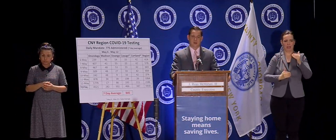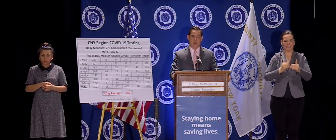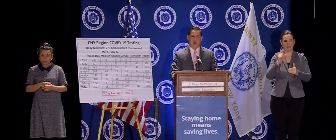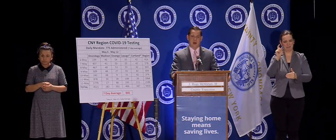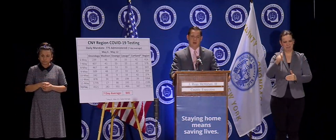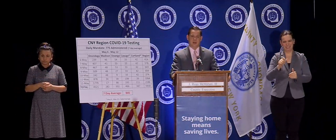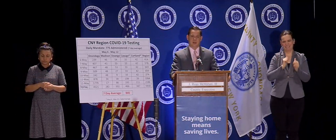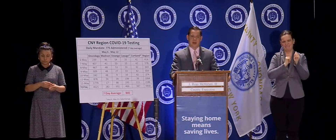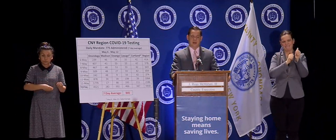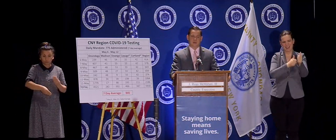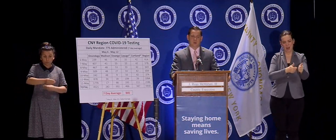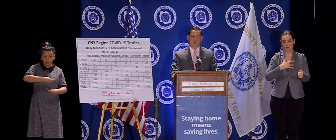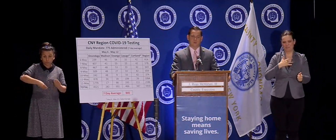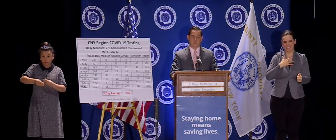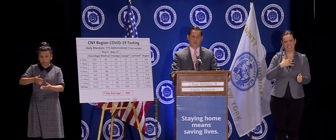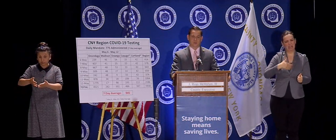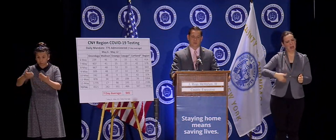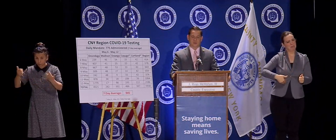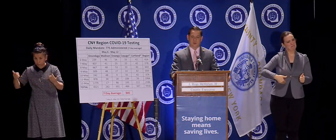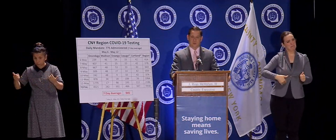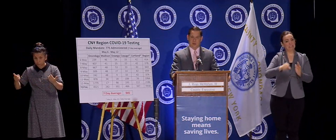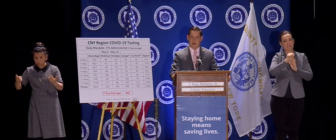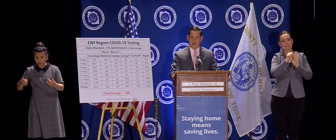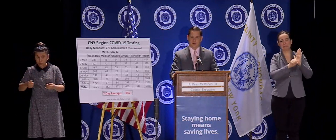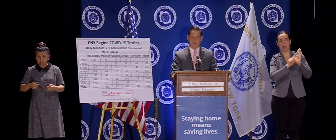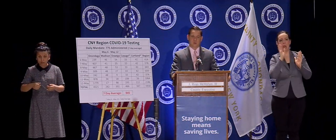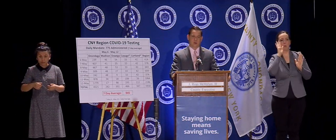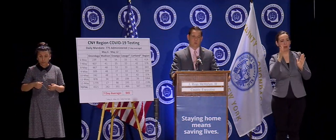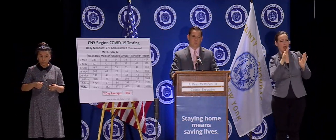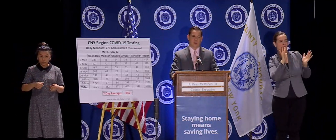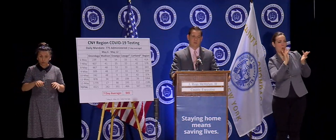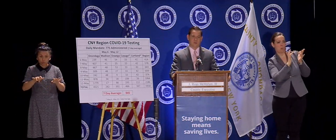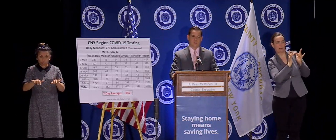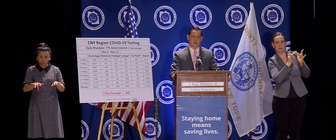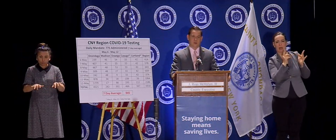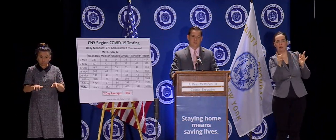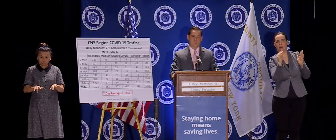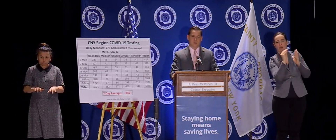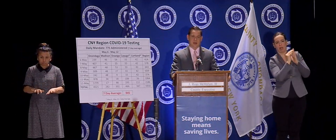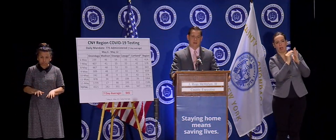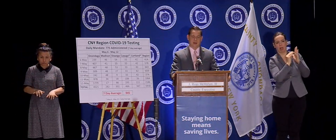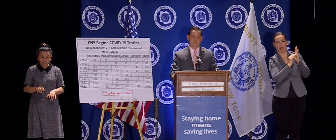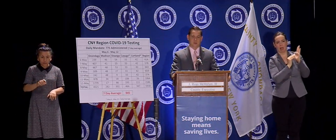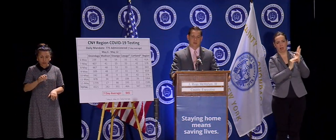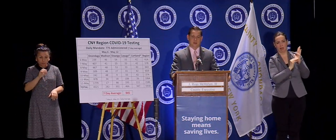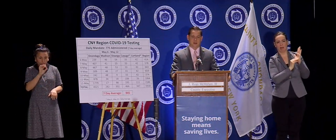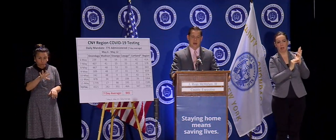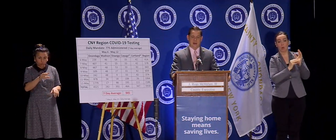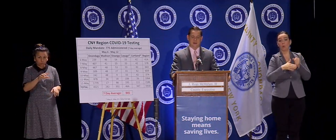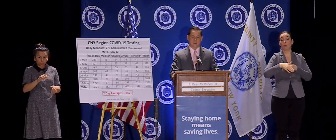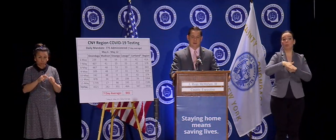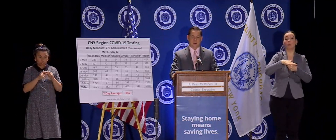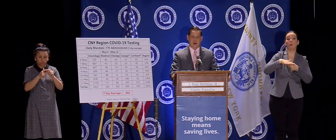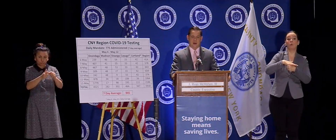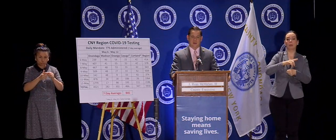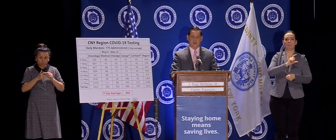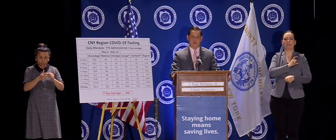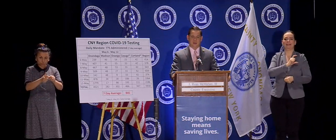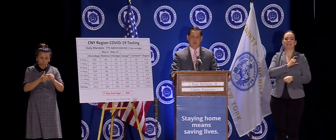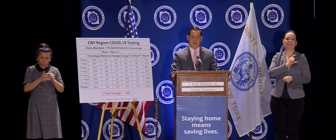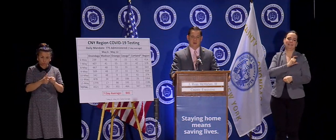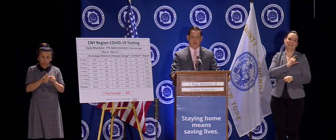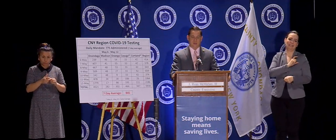website. And then local enforcement is going to certainly be on us. So we're waiting for some of the guidelines related to